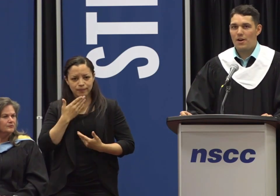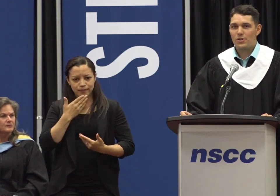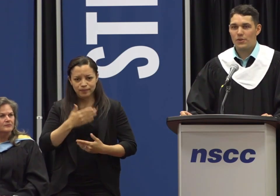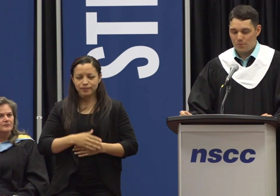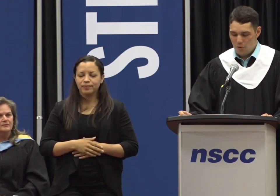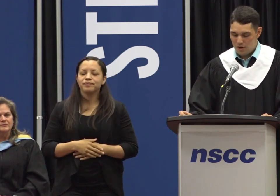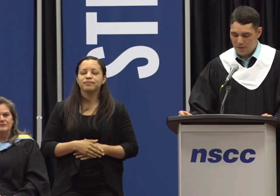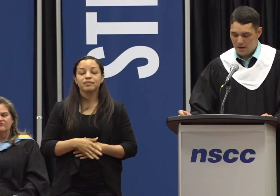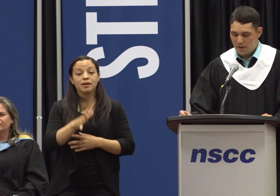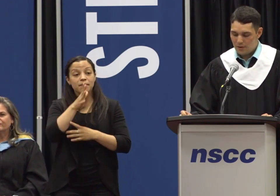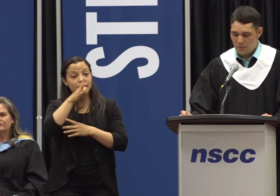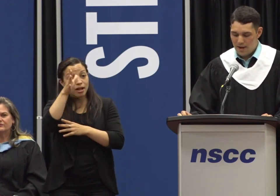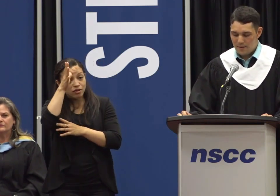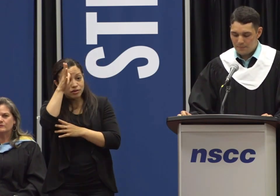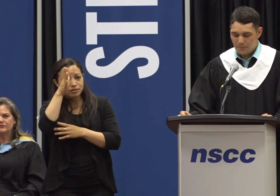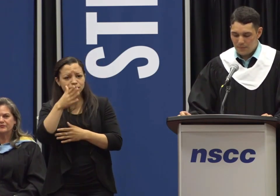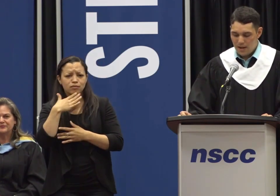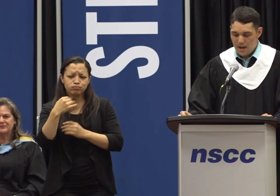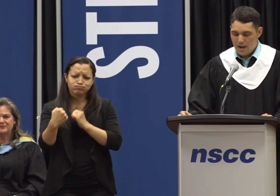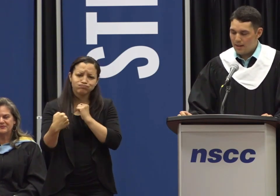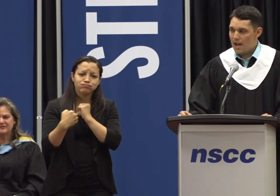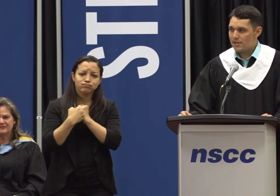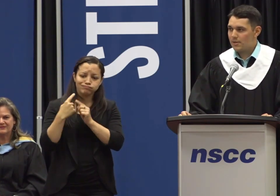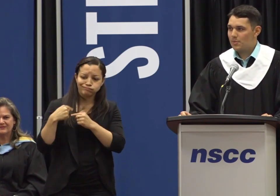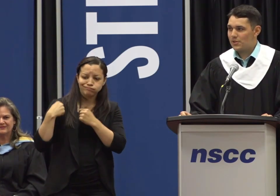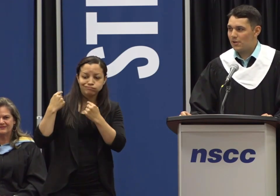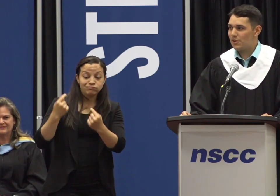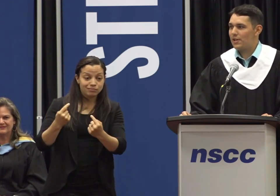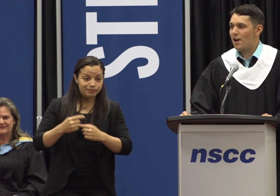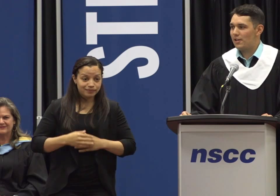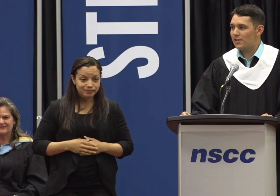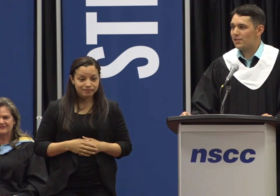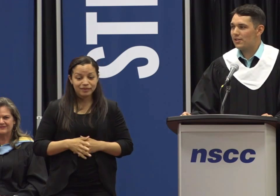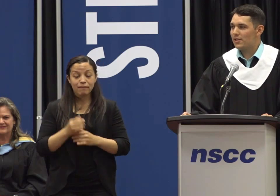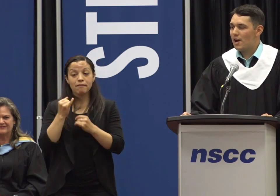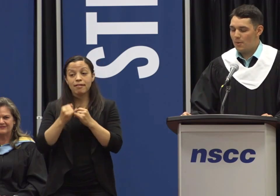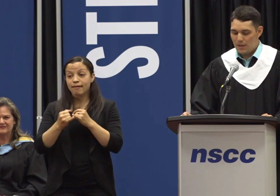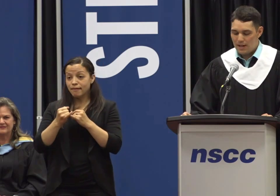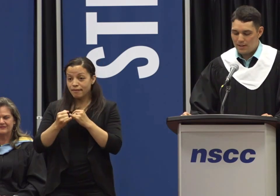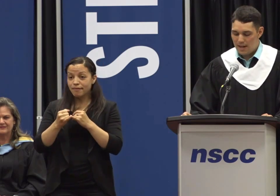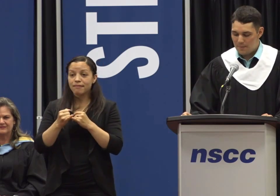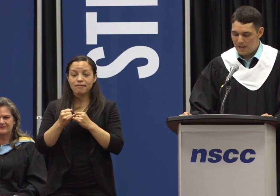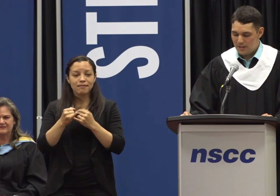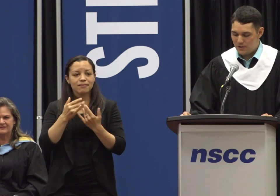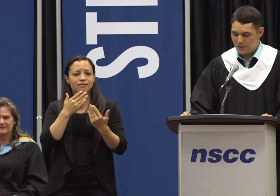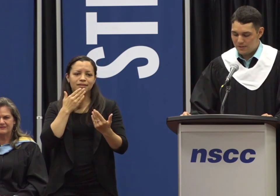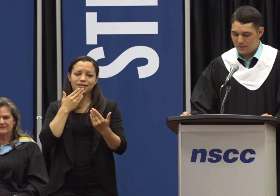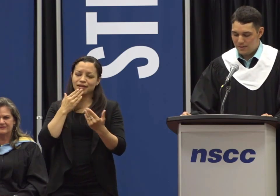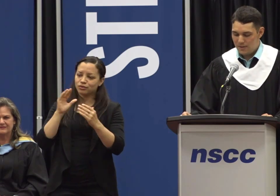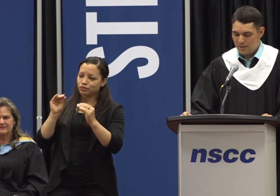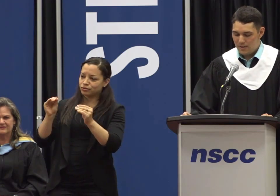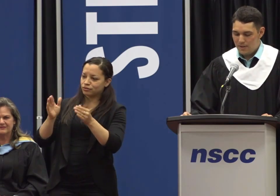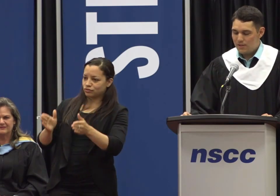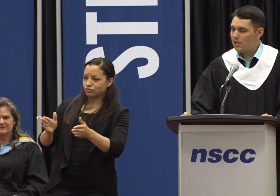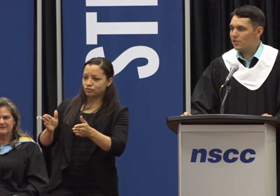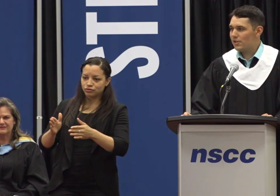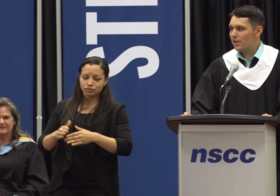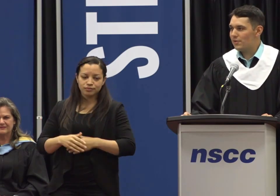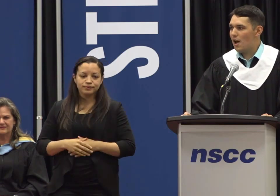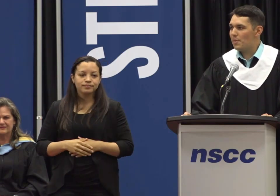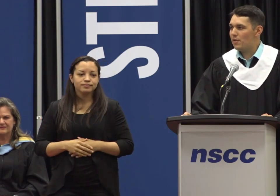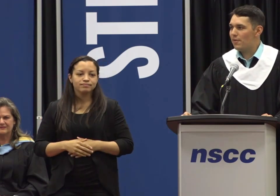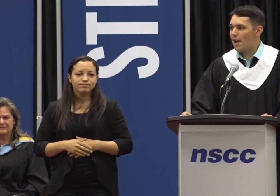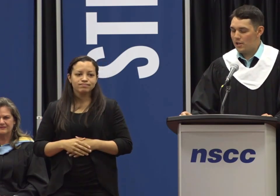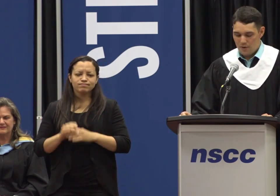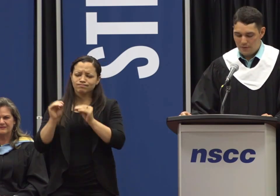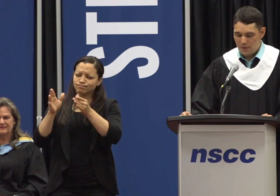thank my parents for supporting me along the way. And last, but certainly not least, I would like to thank my teachers. Teachers that